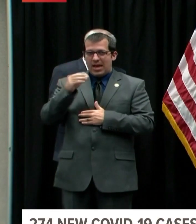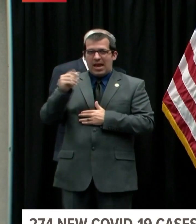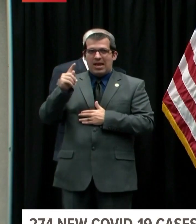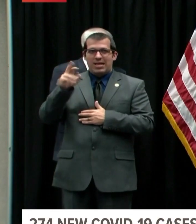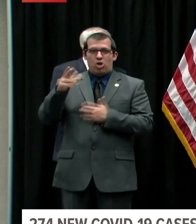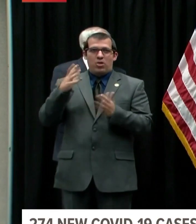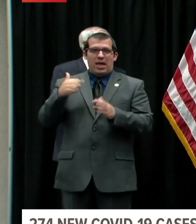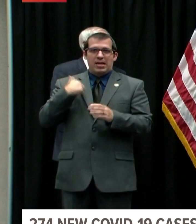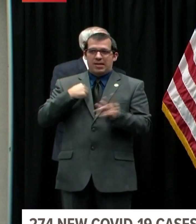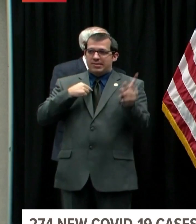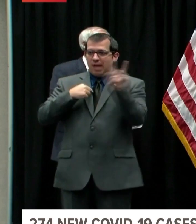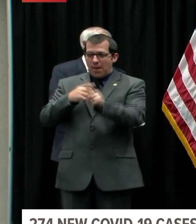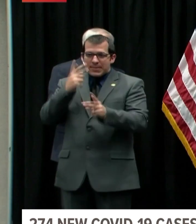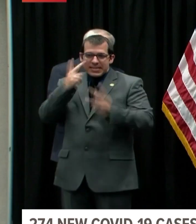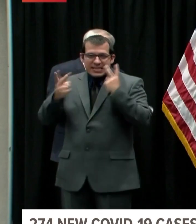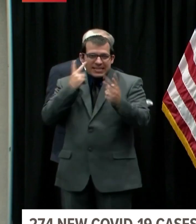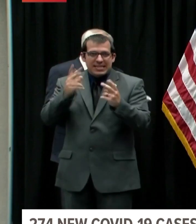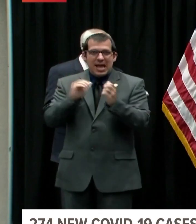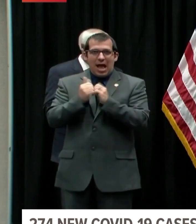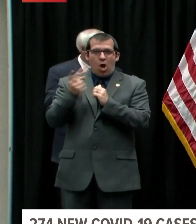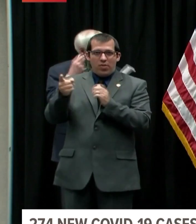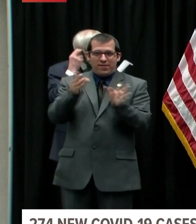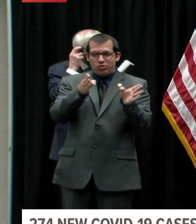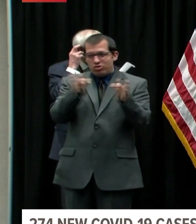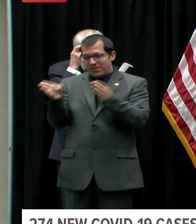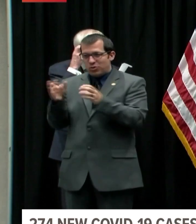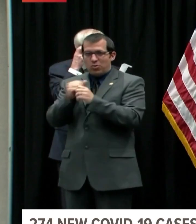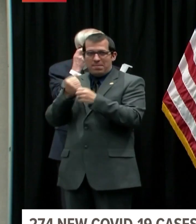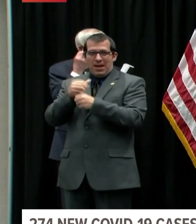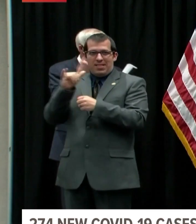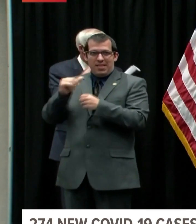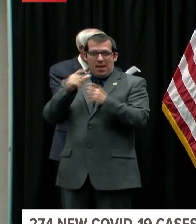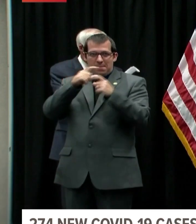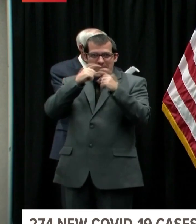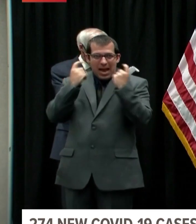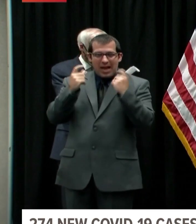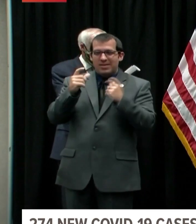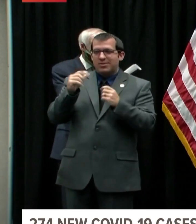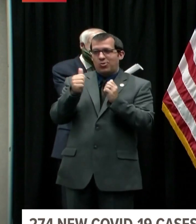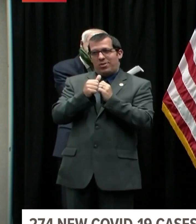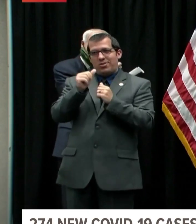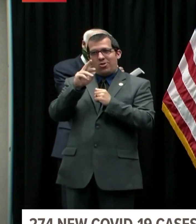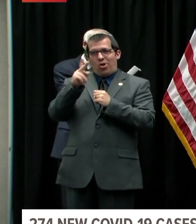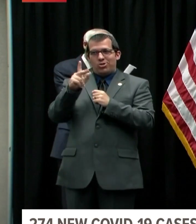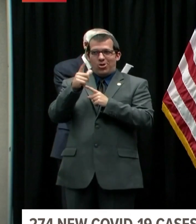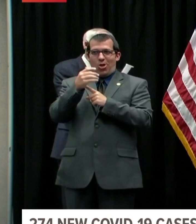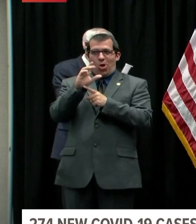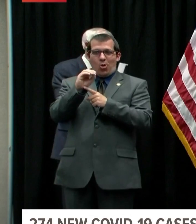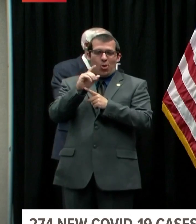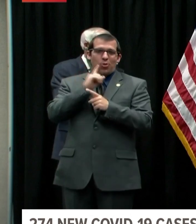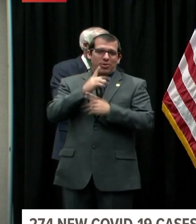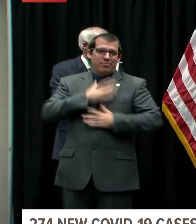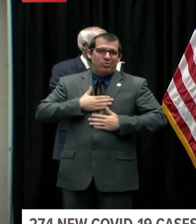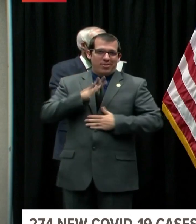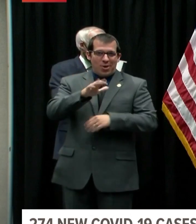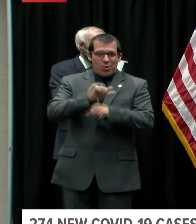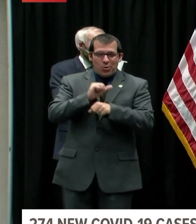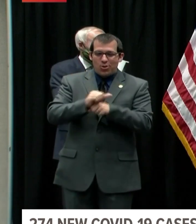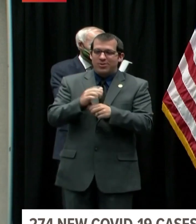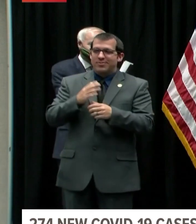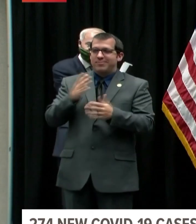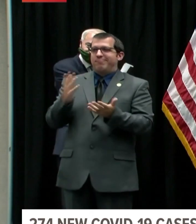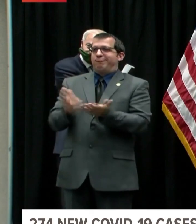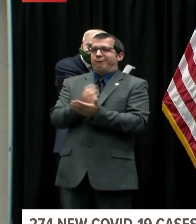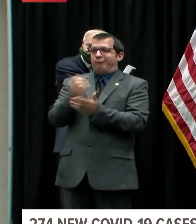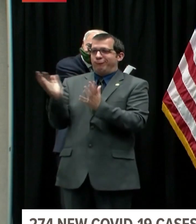come out today and see what they're doing and how they've shifted to making these masks with the Arkansas logo. We really appreciate their work, and good to visit with some